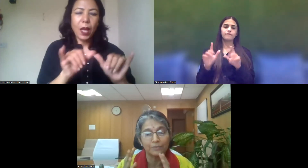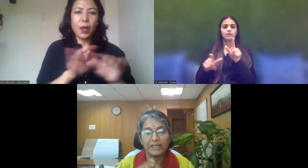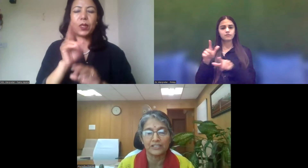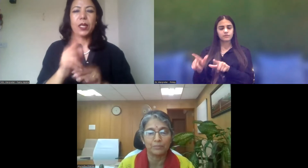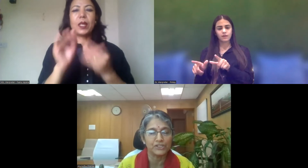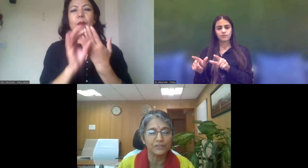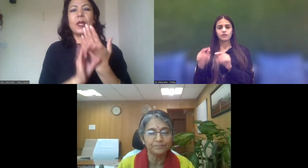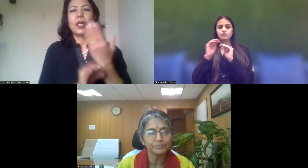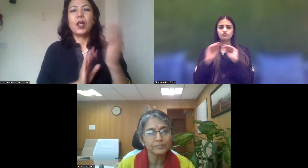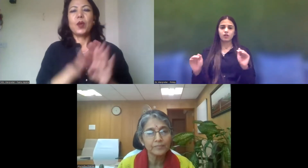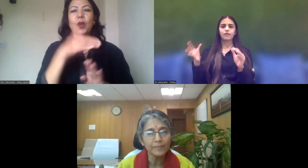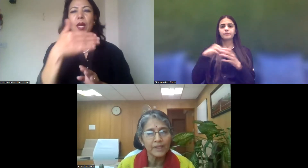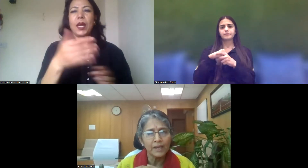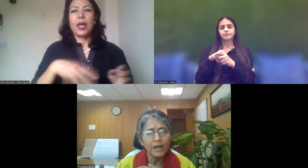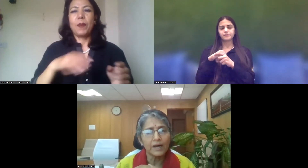and child participation